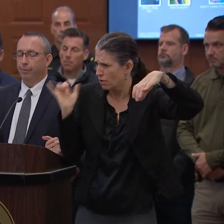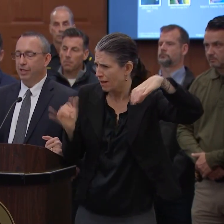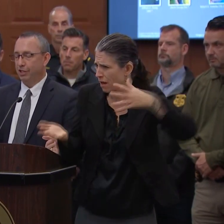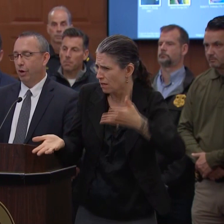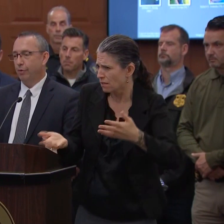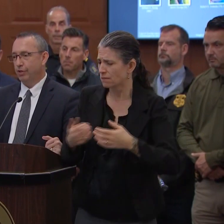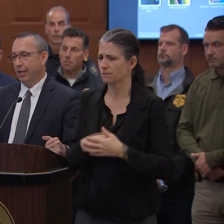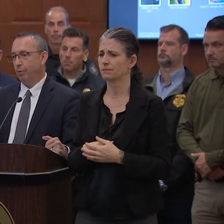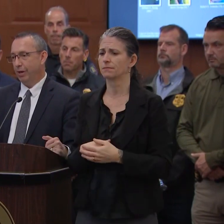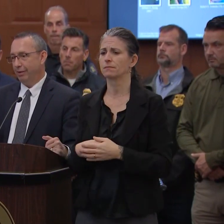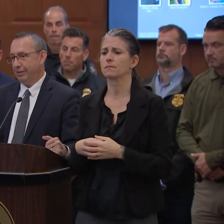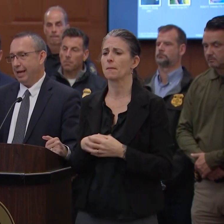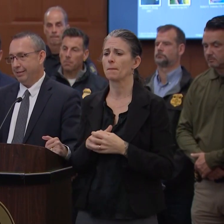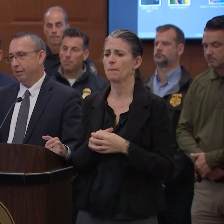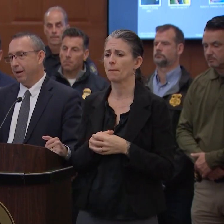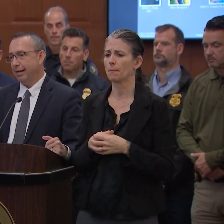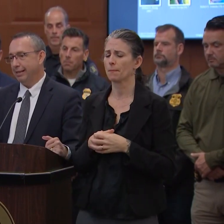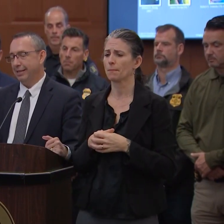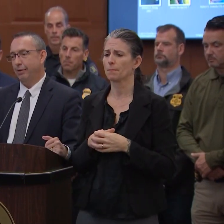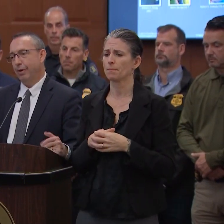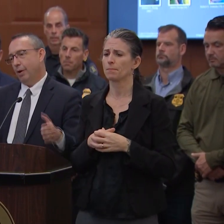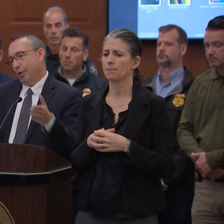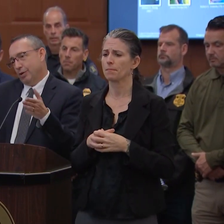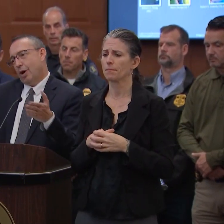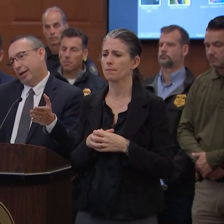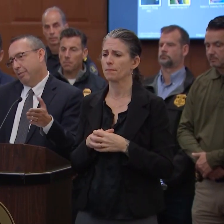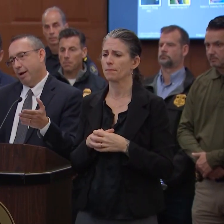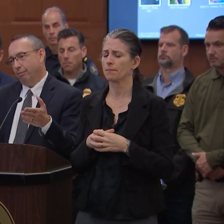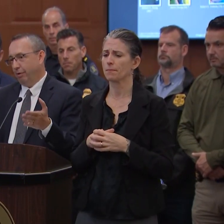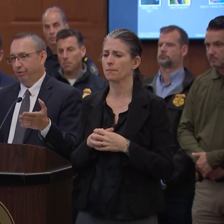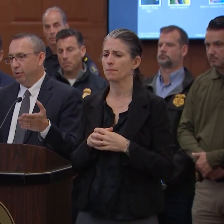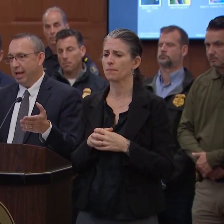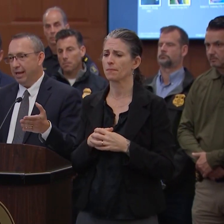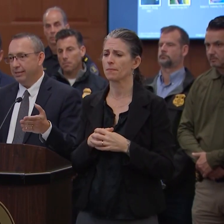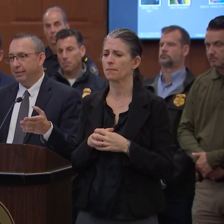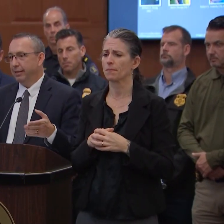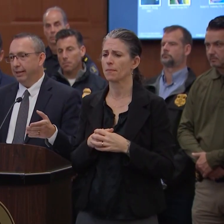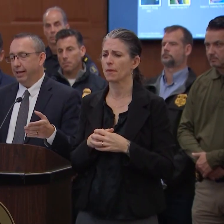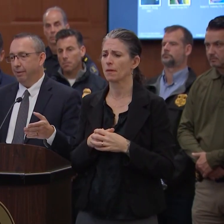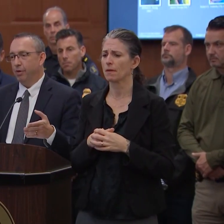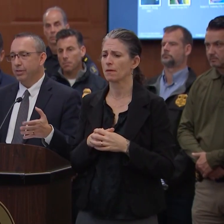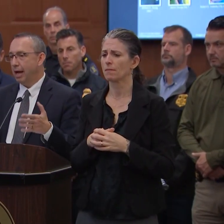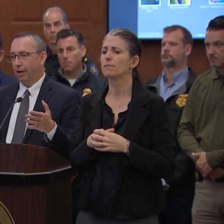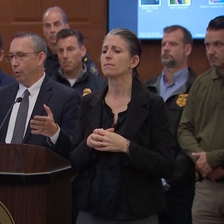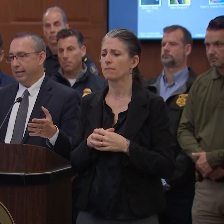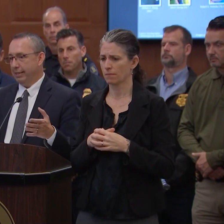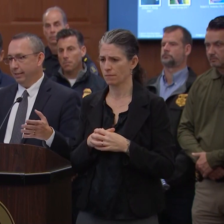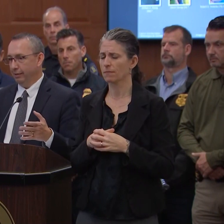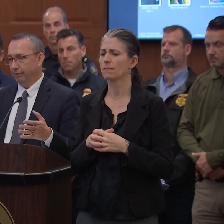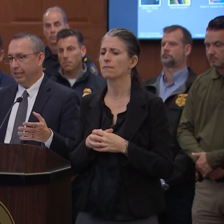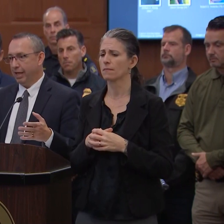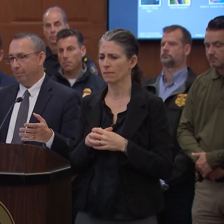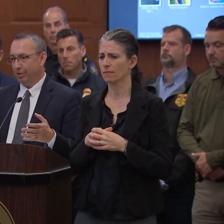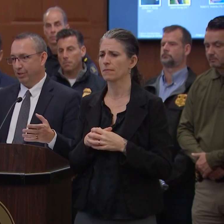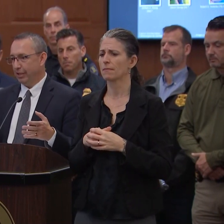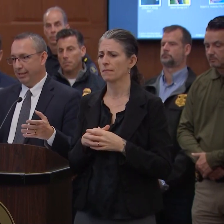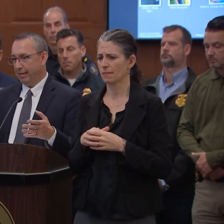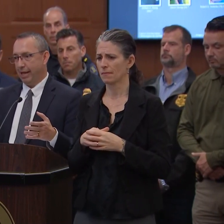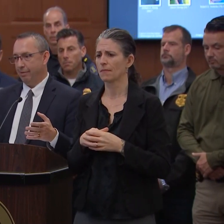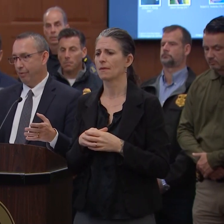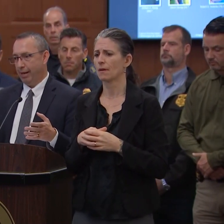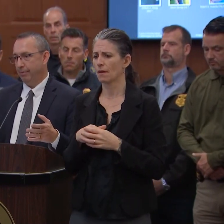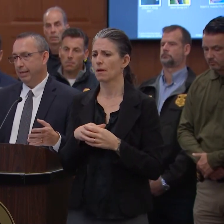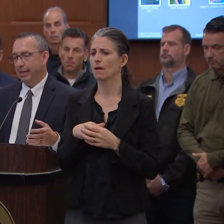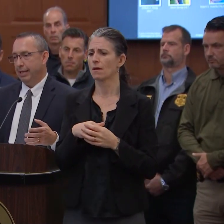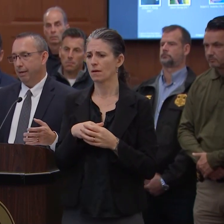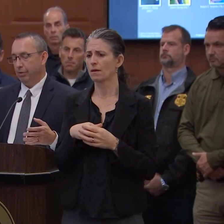from a discovery standpoint of the status of the body itself, when you're talking about a few days, There's not a great deal of decomposition in that